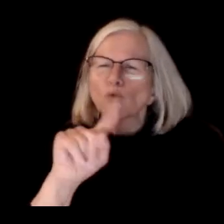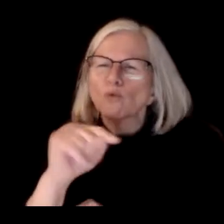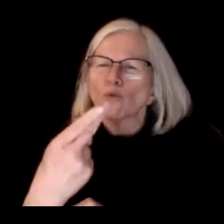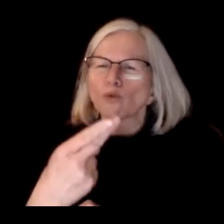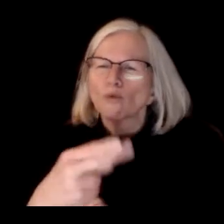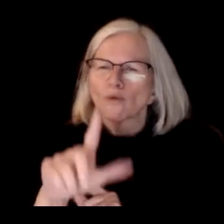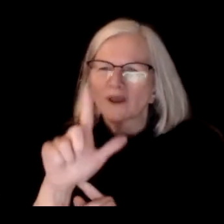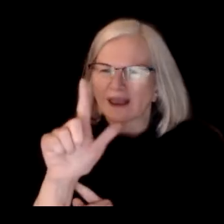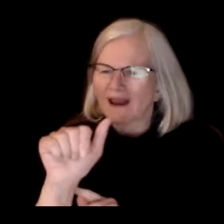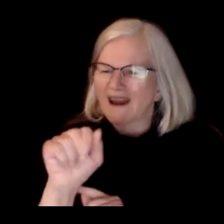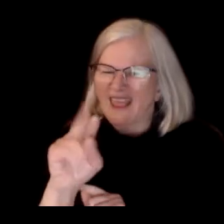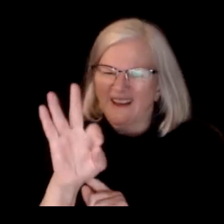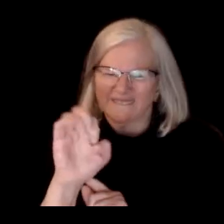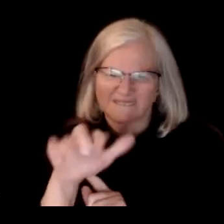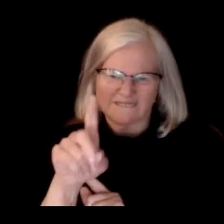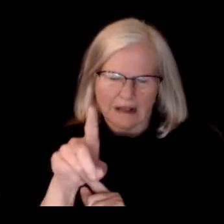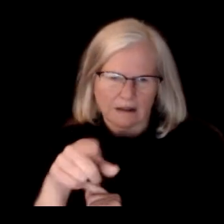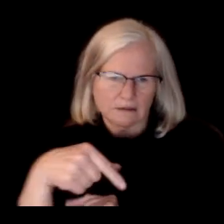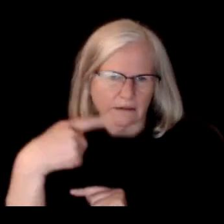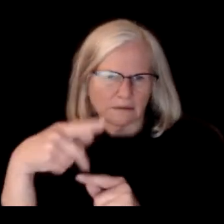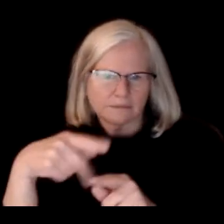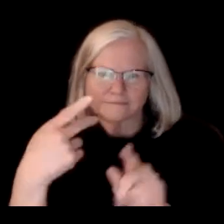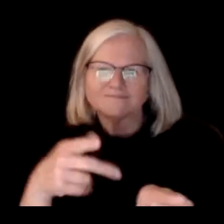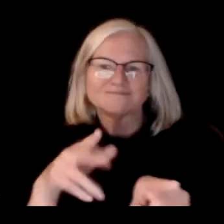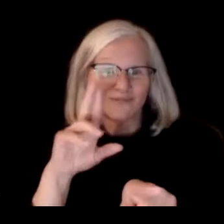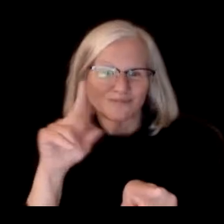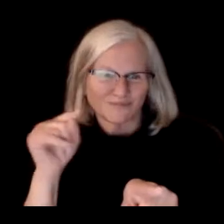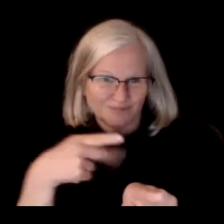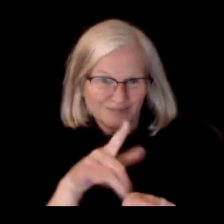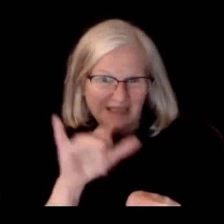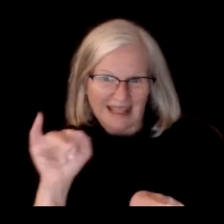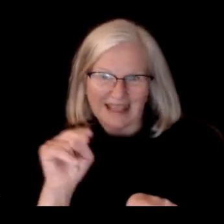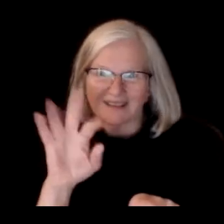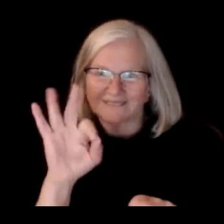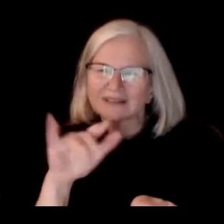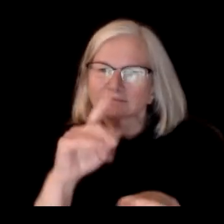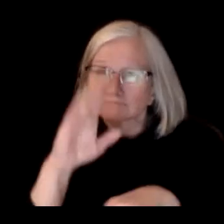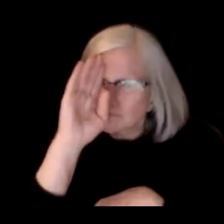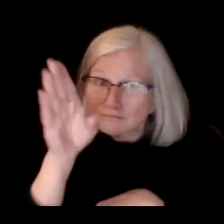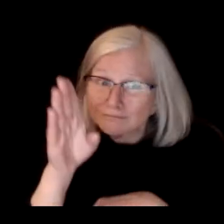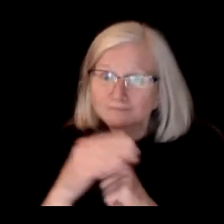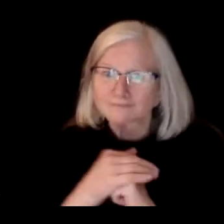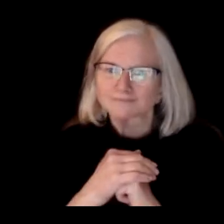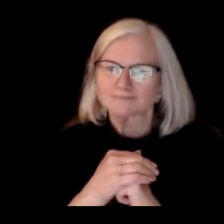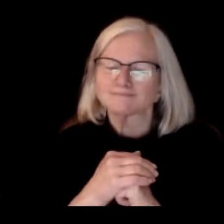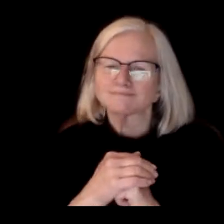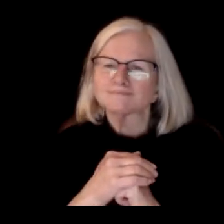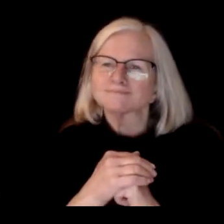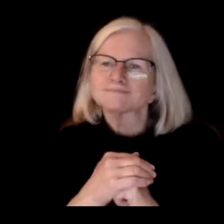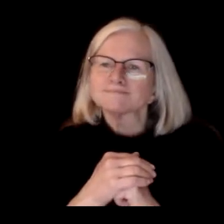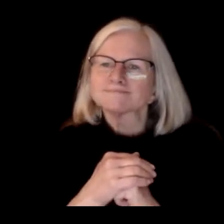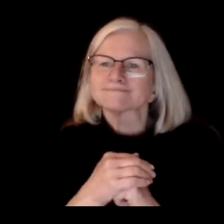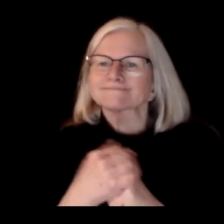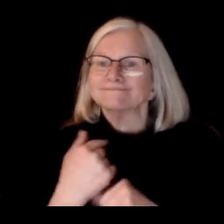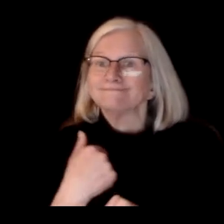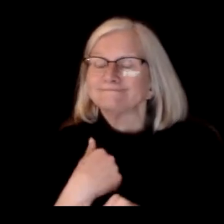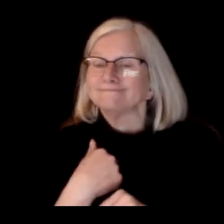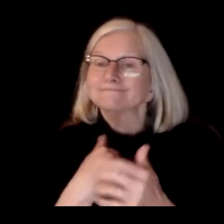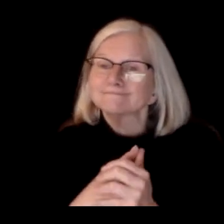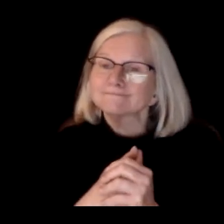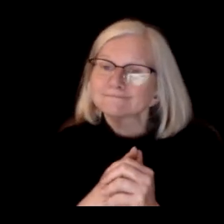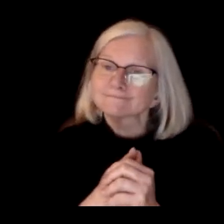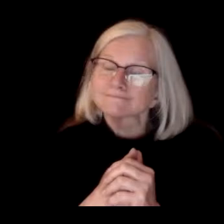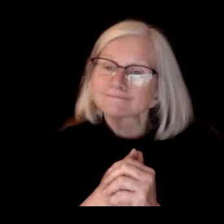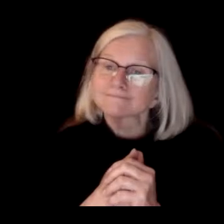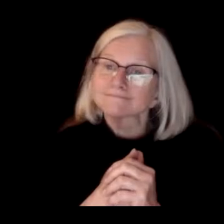Ruth. Thank you very much, Commissioner. So I have